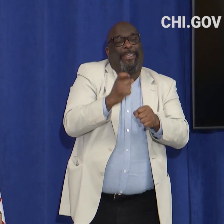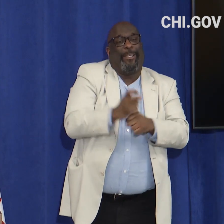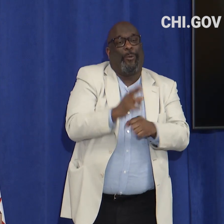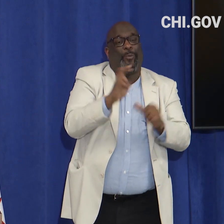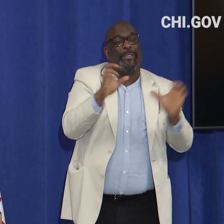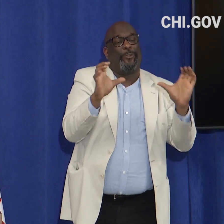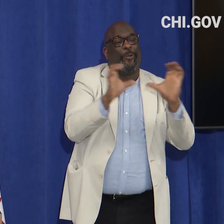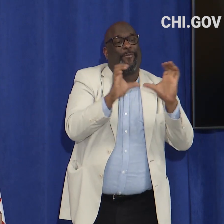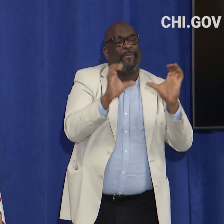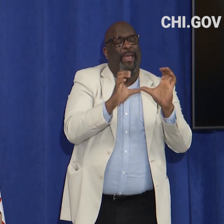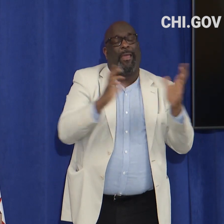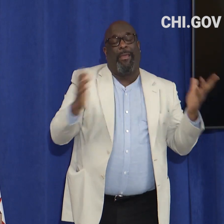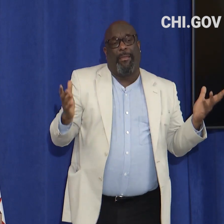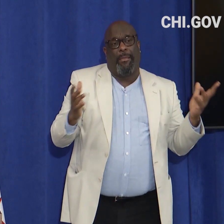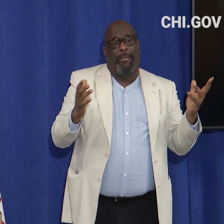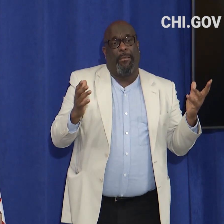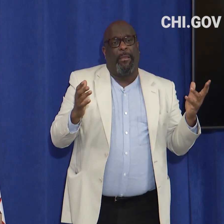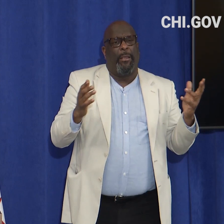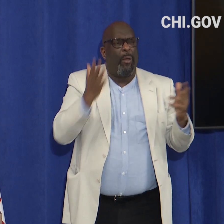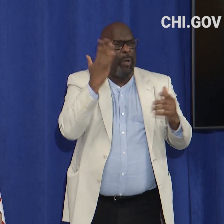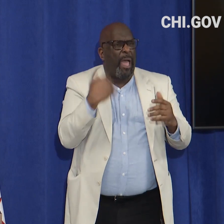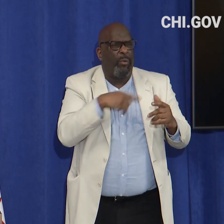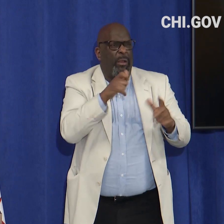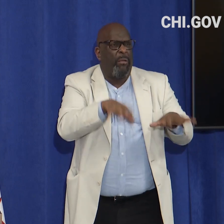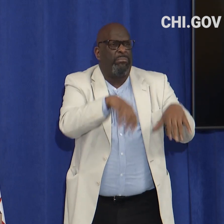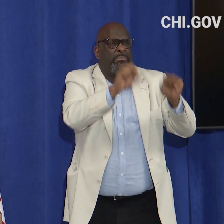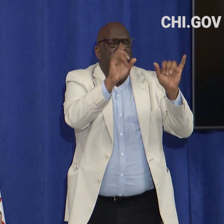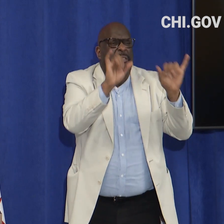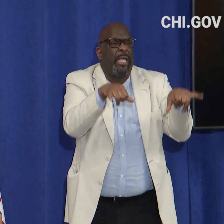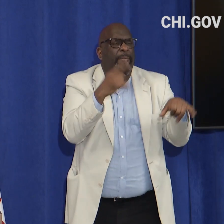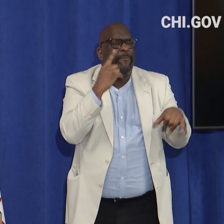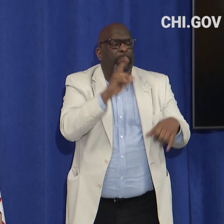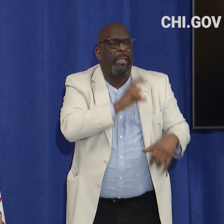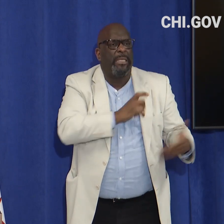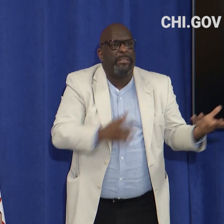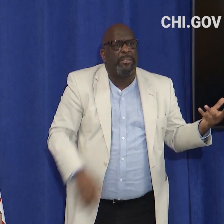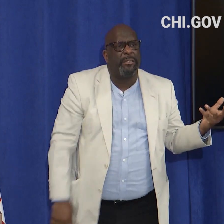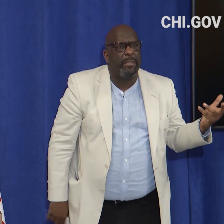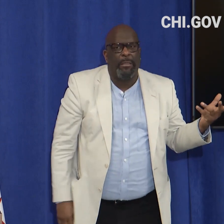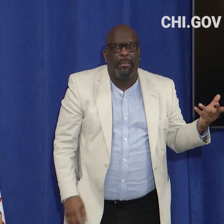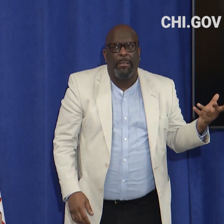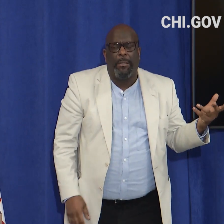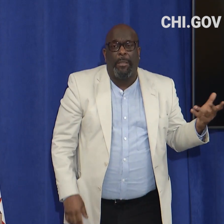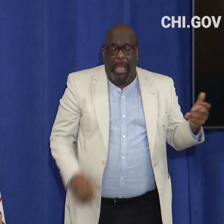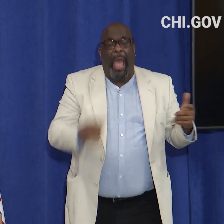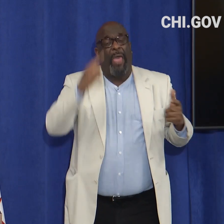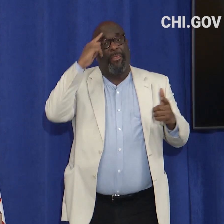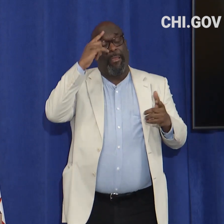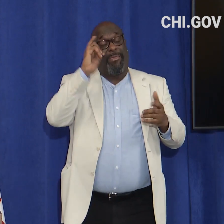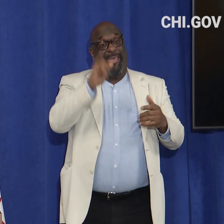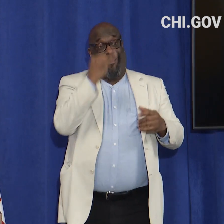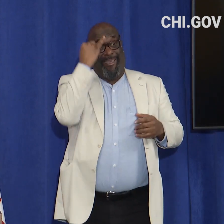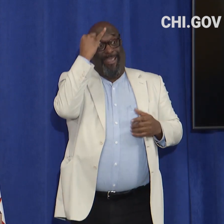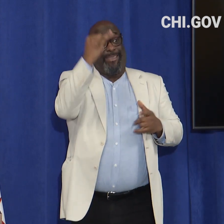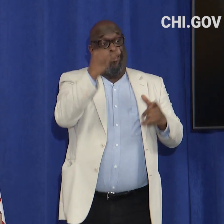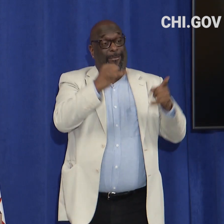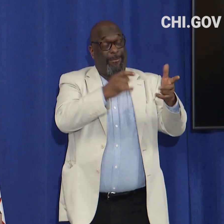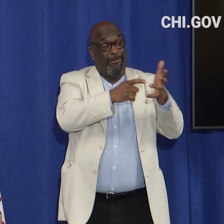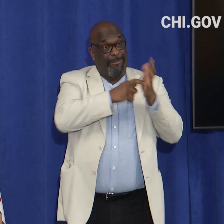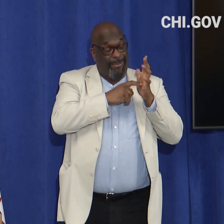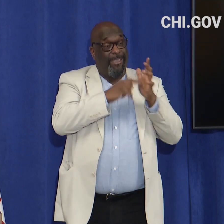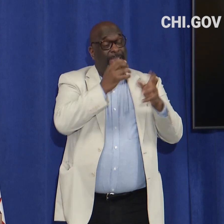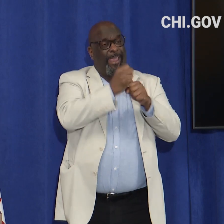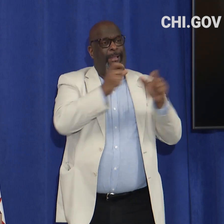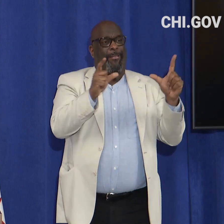regular basis. Why wouldn't we have that for police officers? I think it's an idea that we absolutely